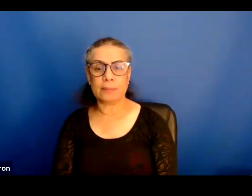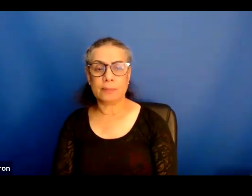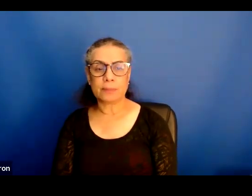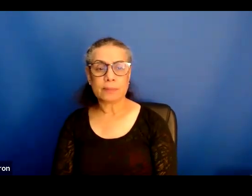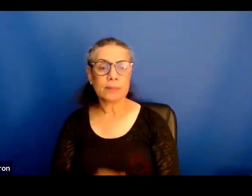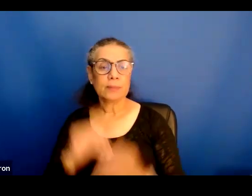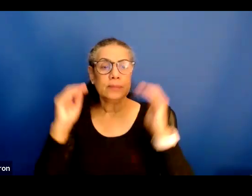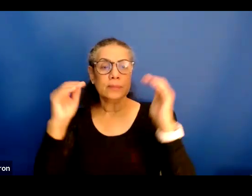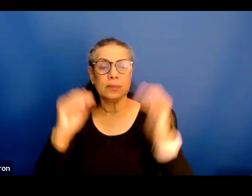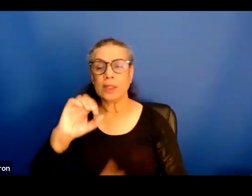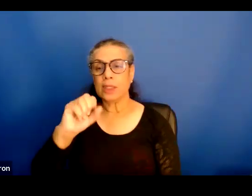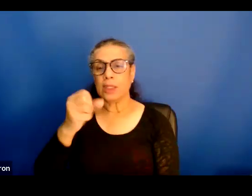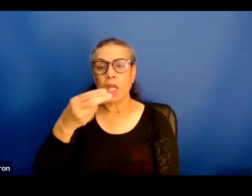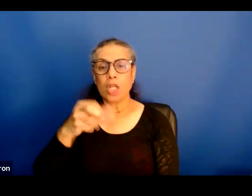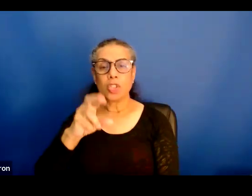Shari Daly.